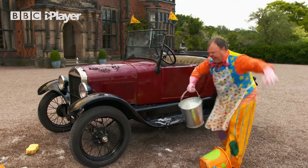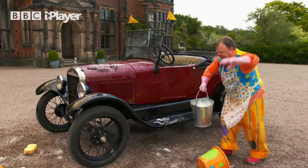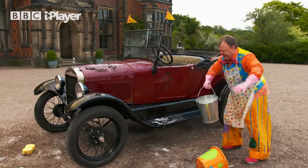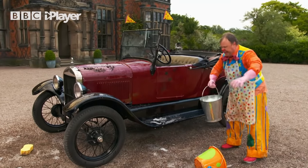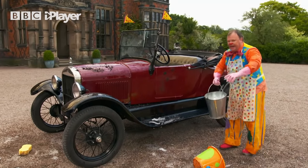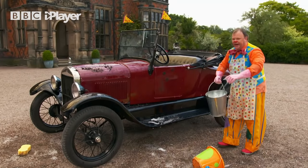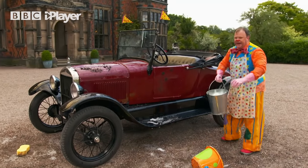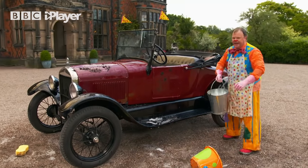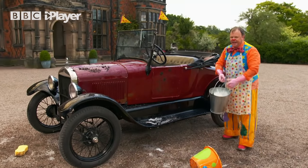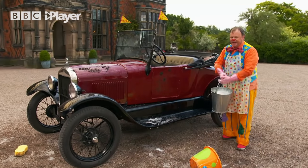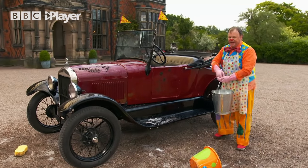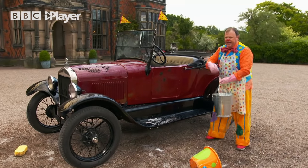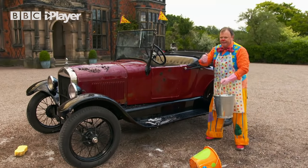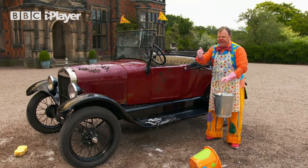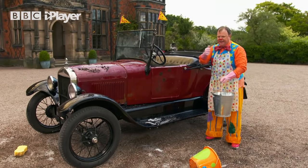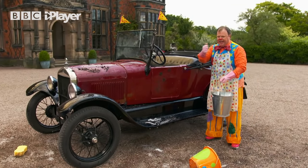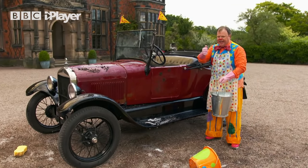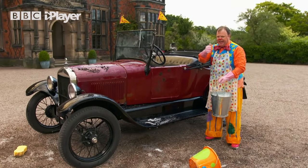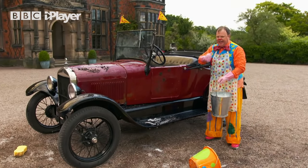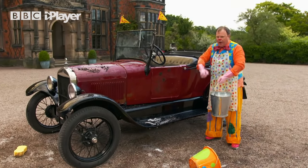mr tumble okay